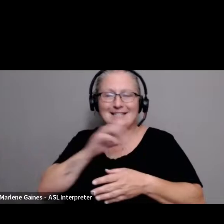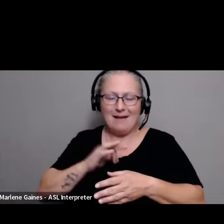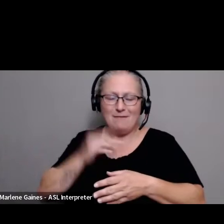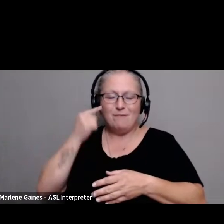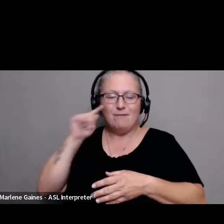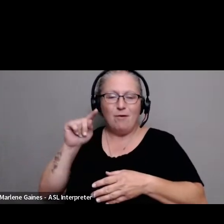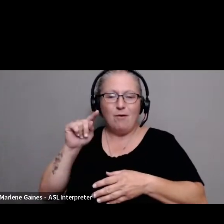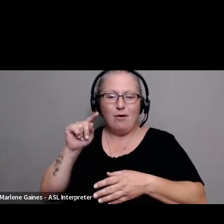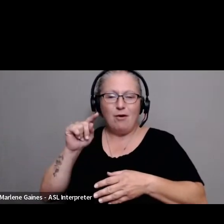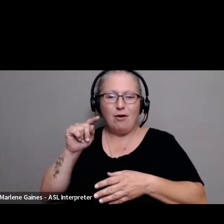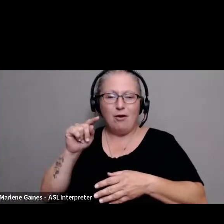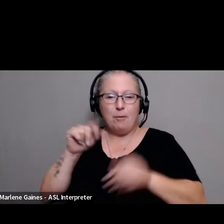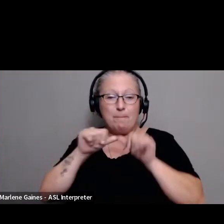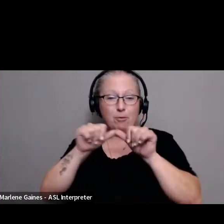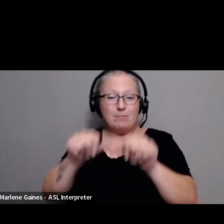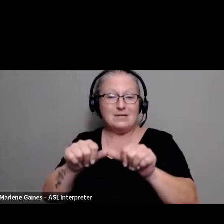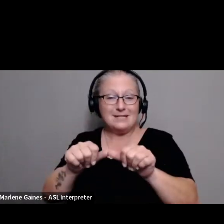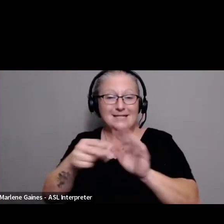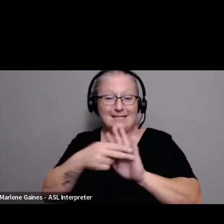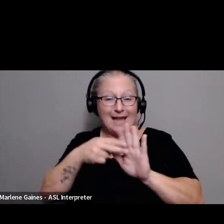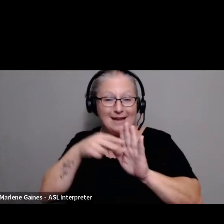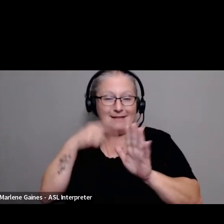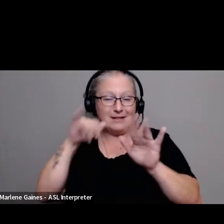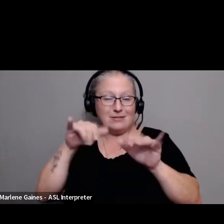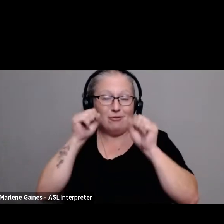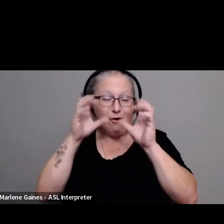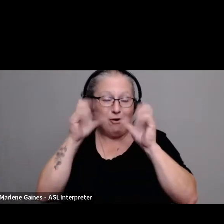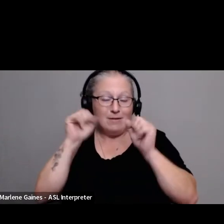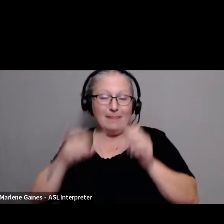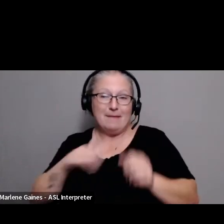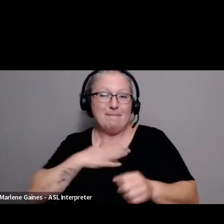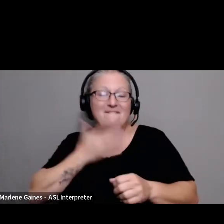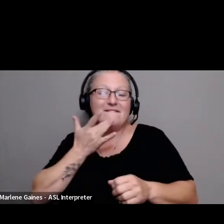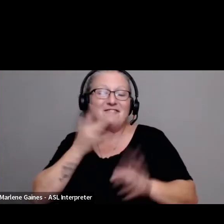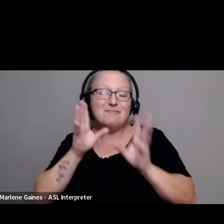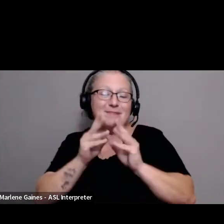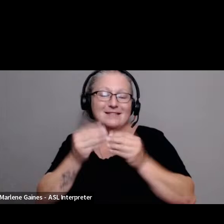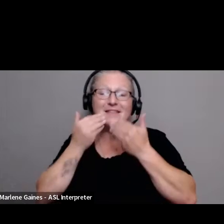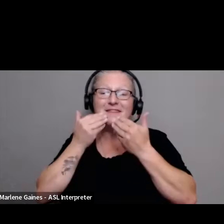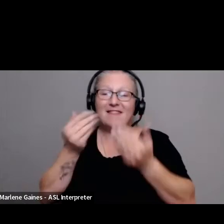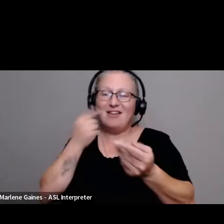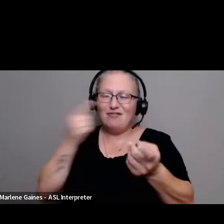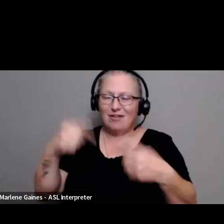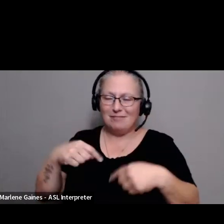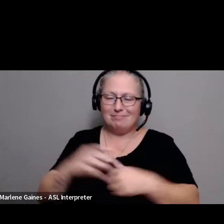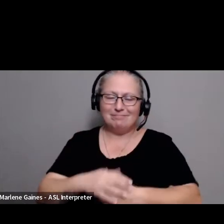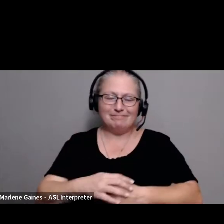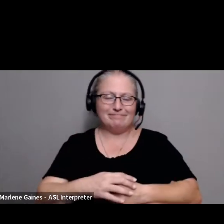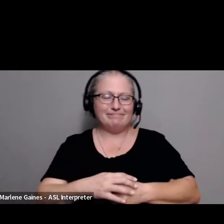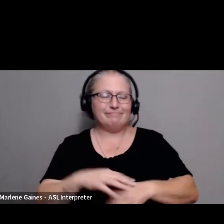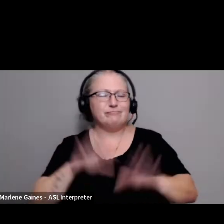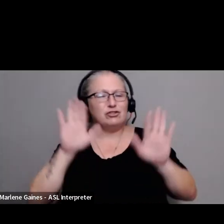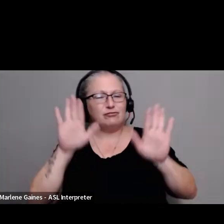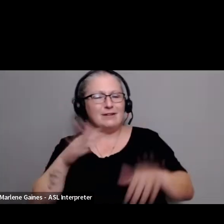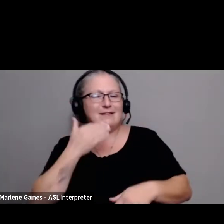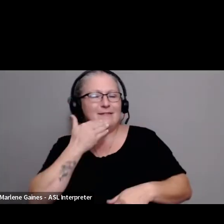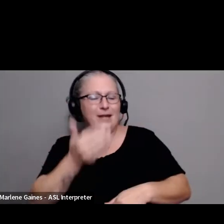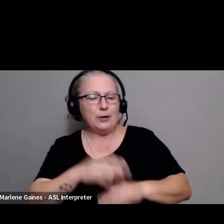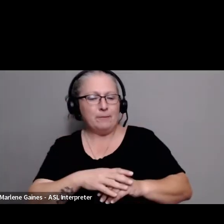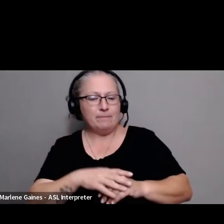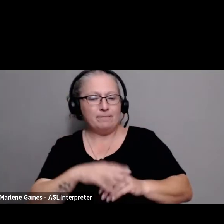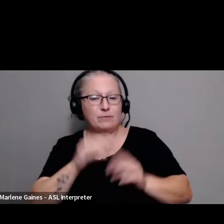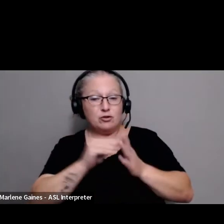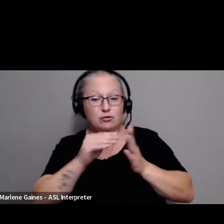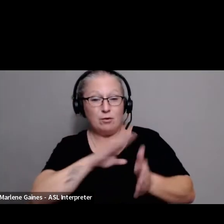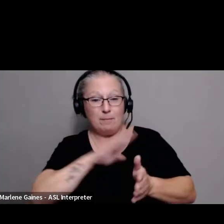for permanency status. And I think that's awesome. This is one of my favorite meetings. So thanks for being here. Great. Thank you. Student